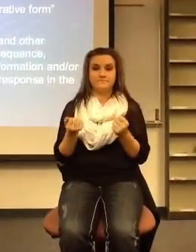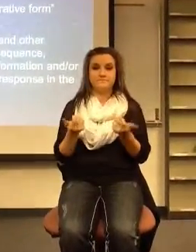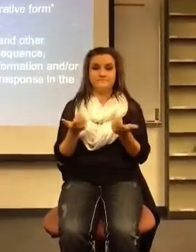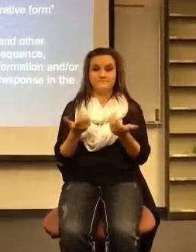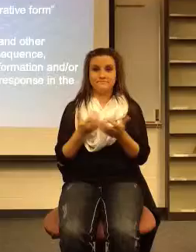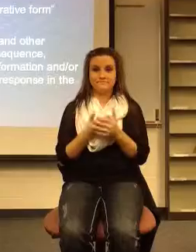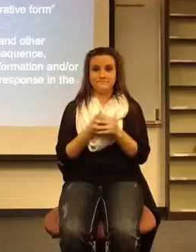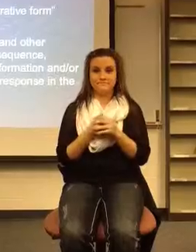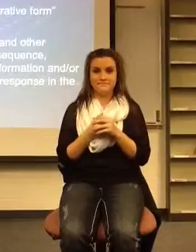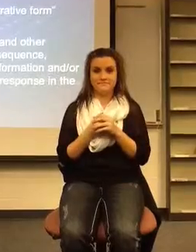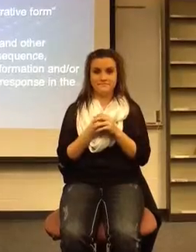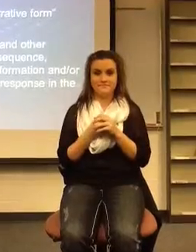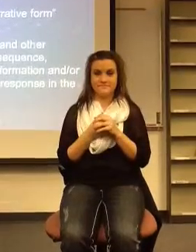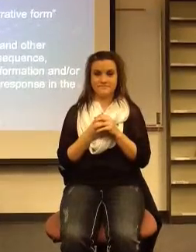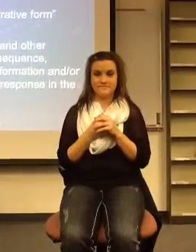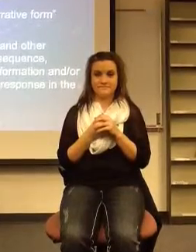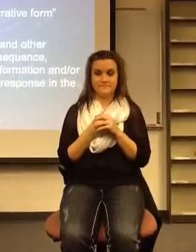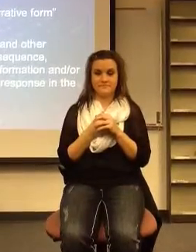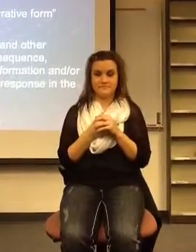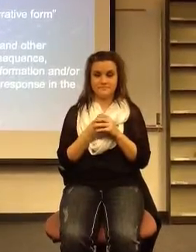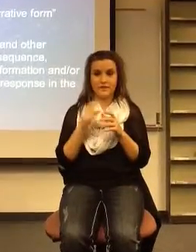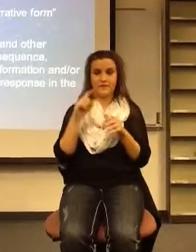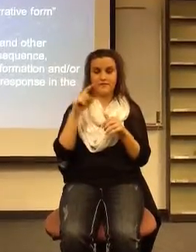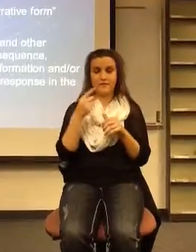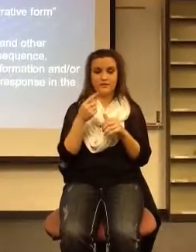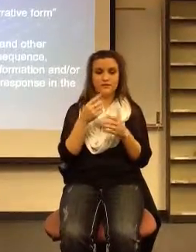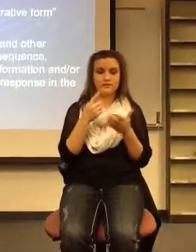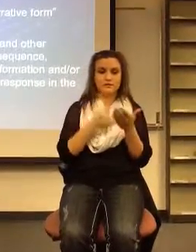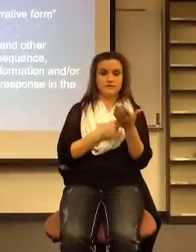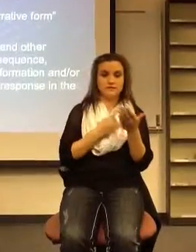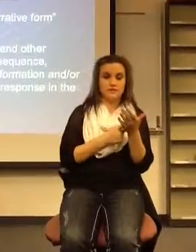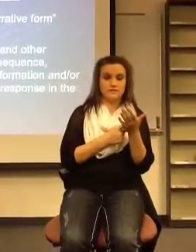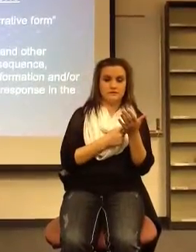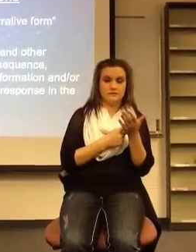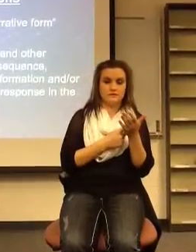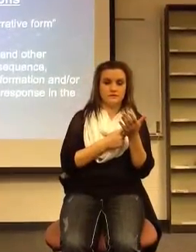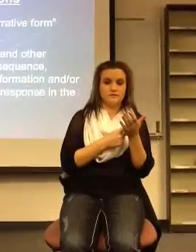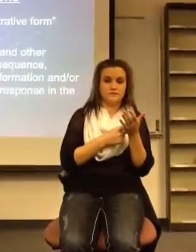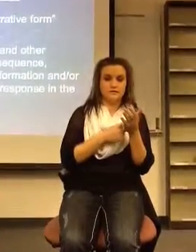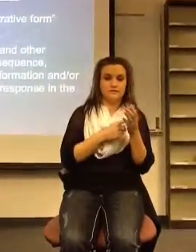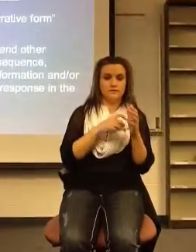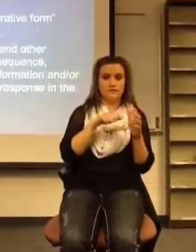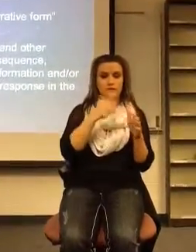really relevant to the classroom. I'll go through it fairly quickly.